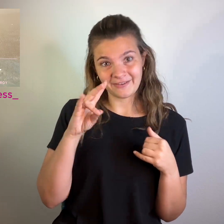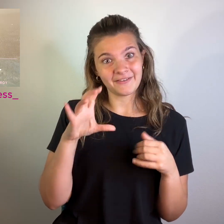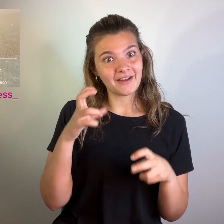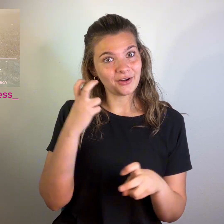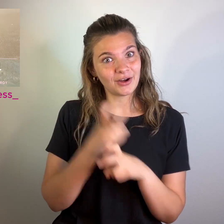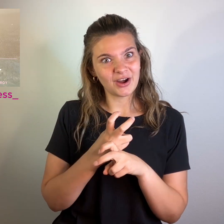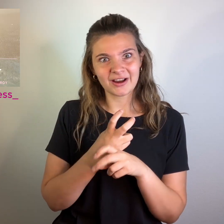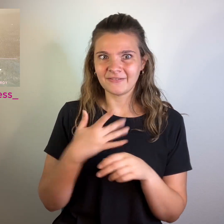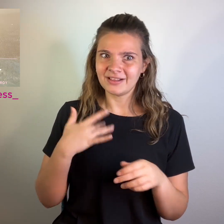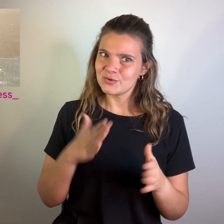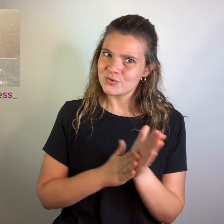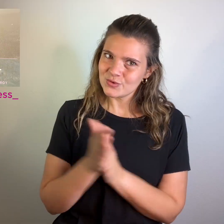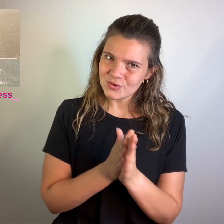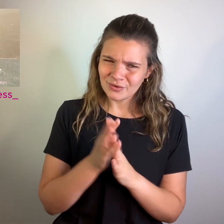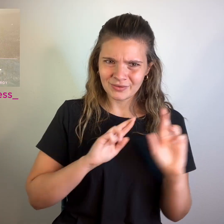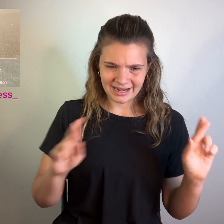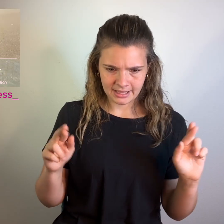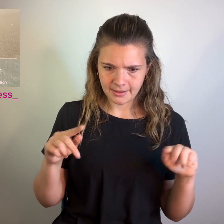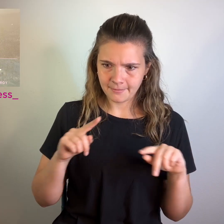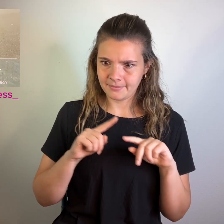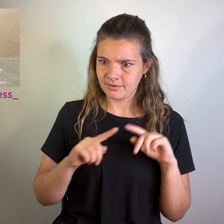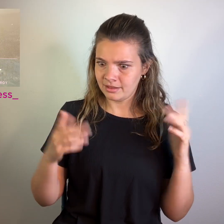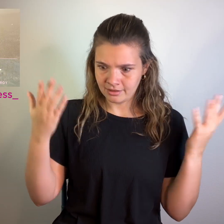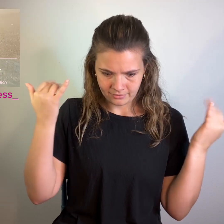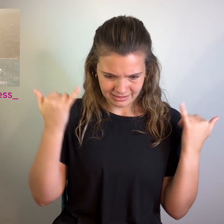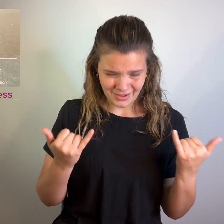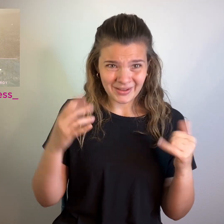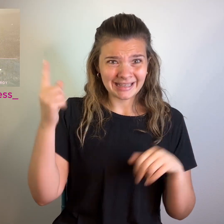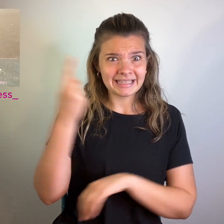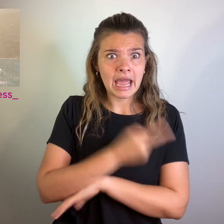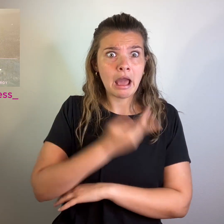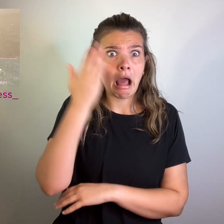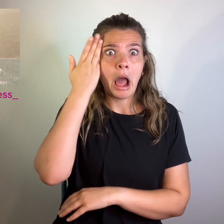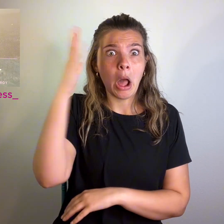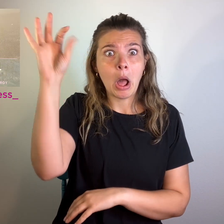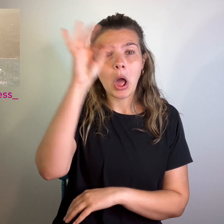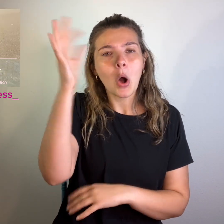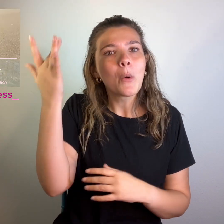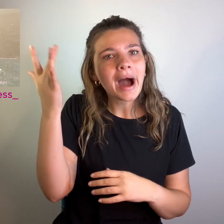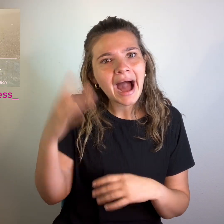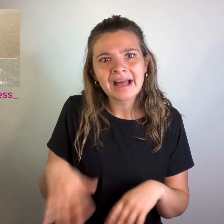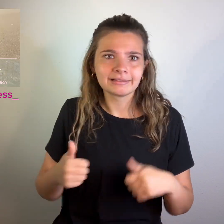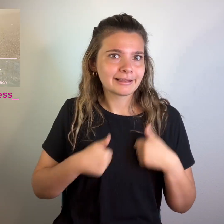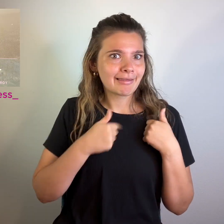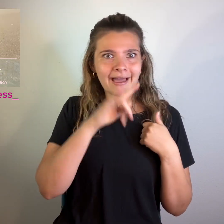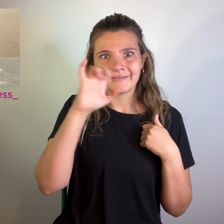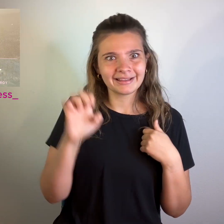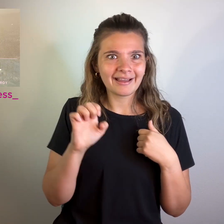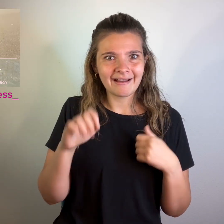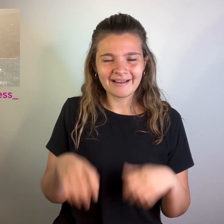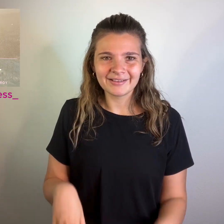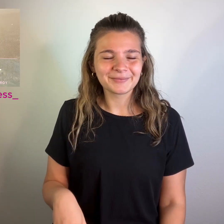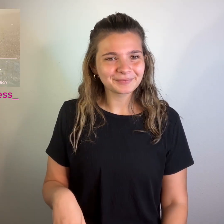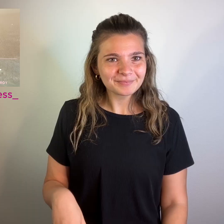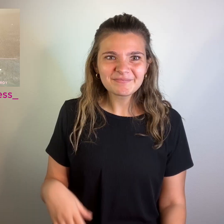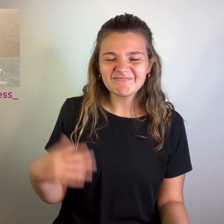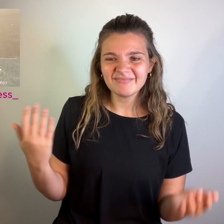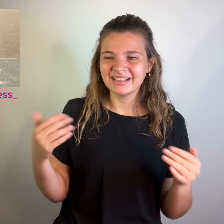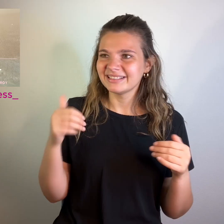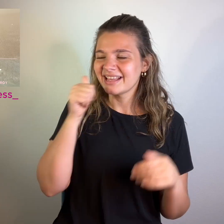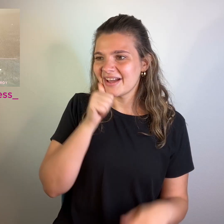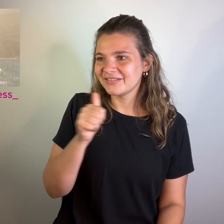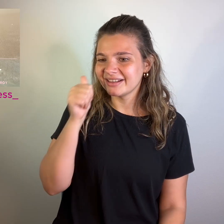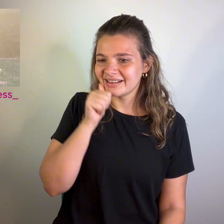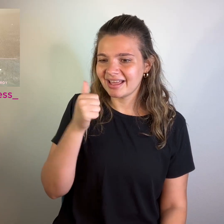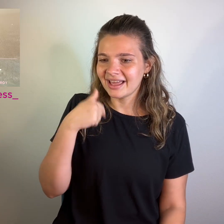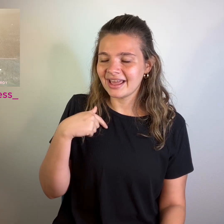absolutely don't know what day I'm on, because it's literally just a lifestyle at this point. And every day, I go to sleep so grateful for my